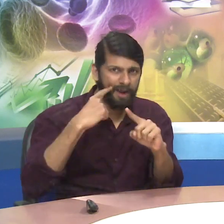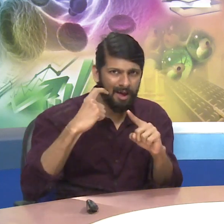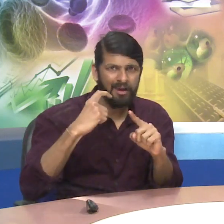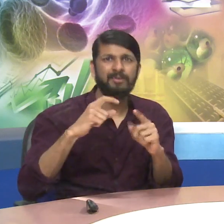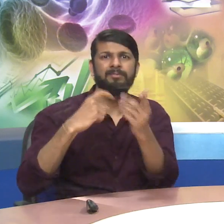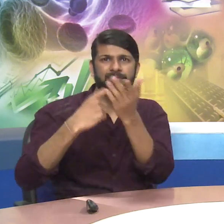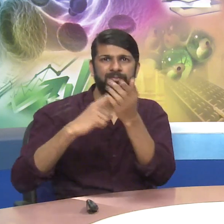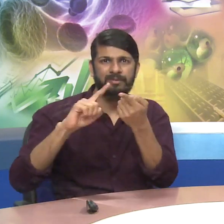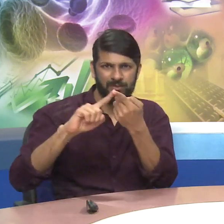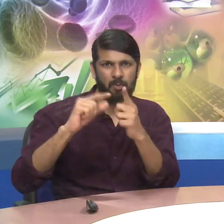democratic